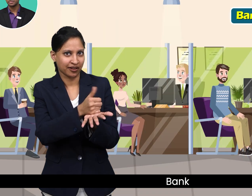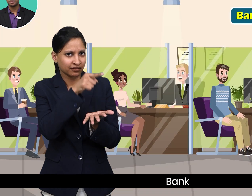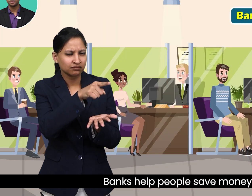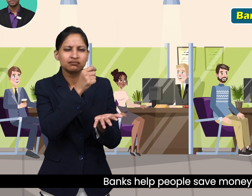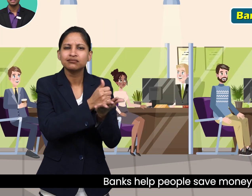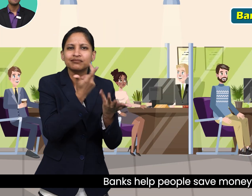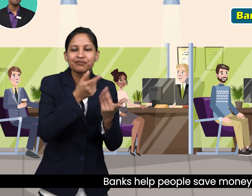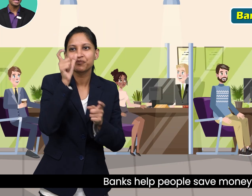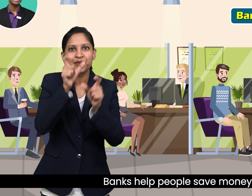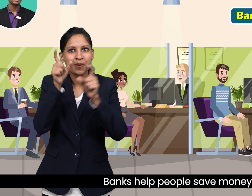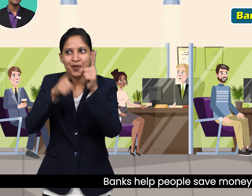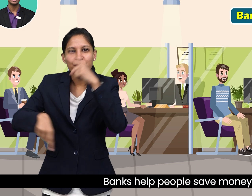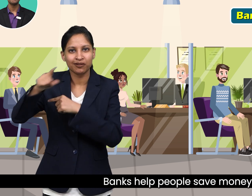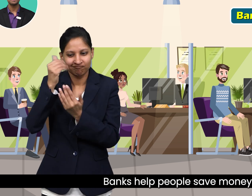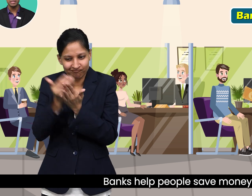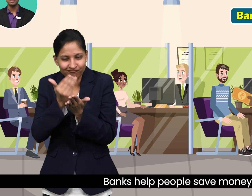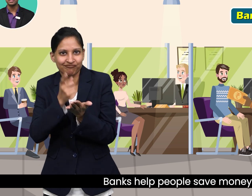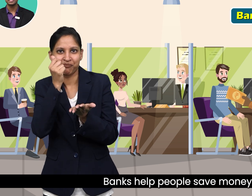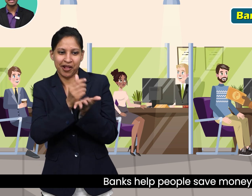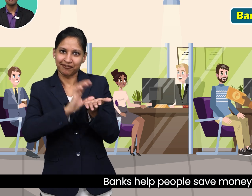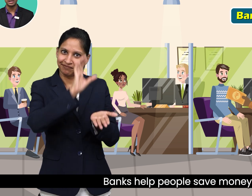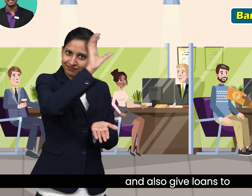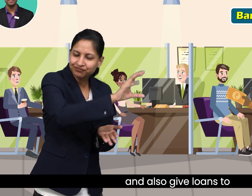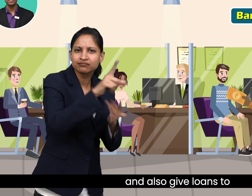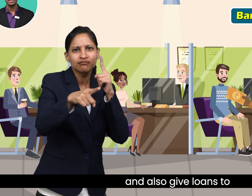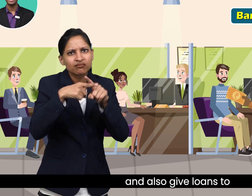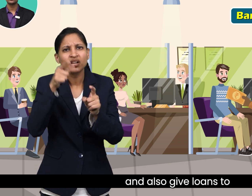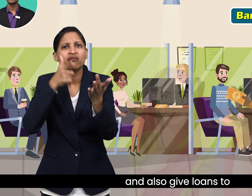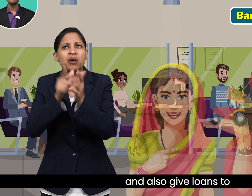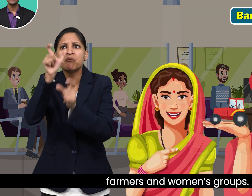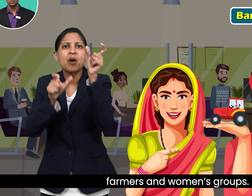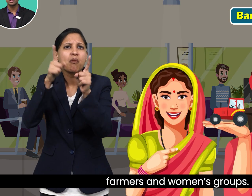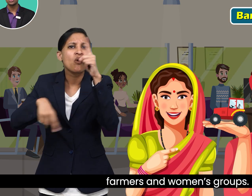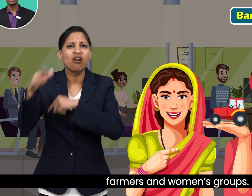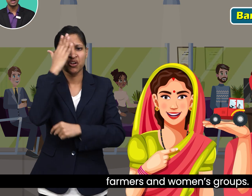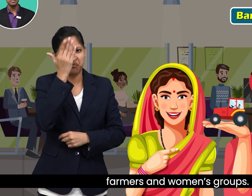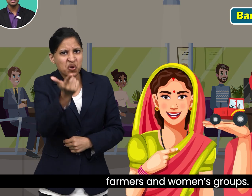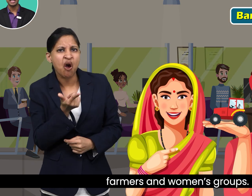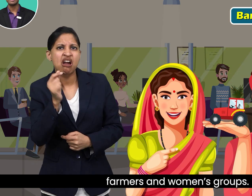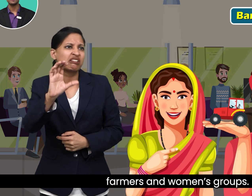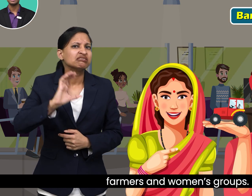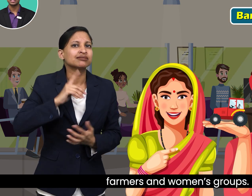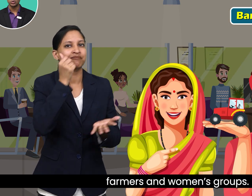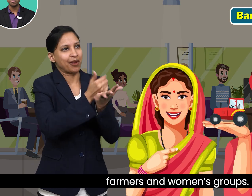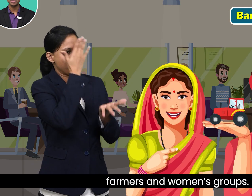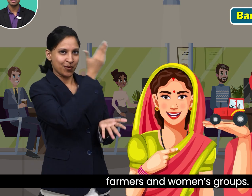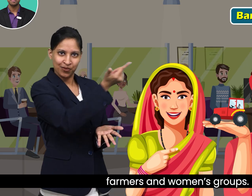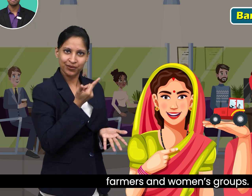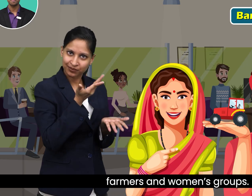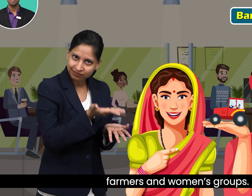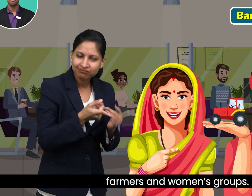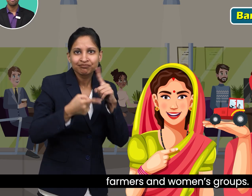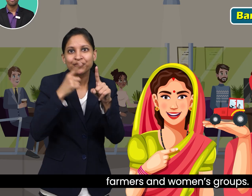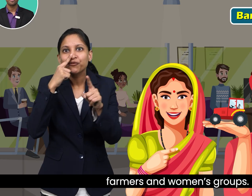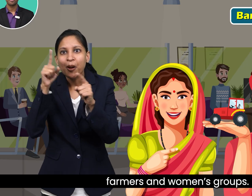Bank. Bank helps people save money and also give loans to farmers and women's groups.